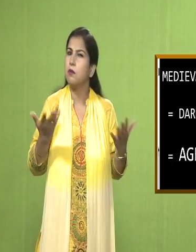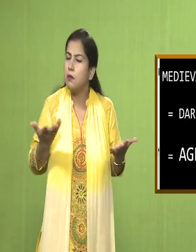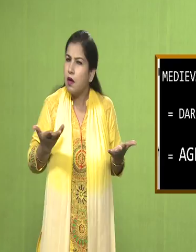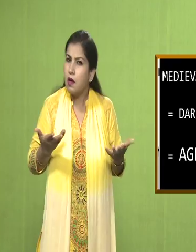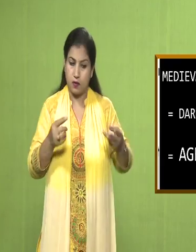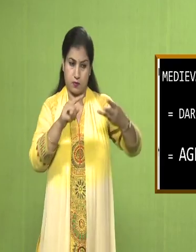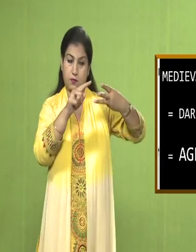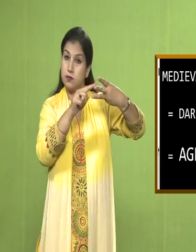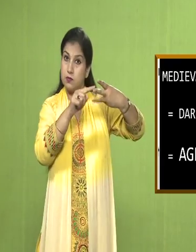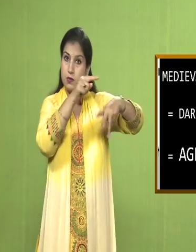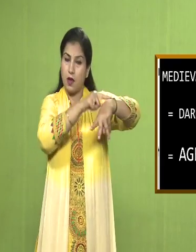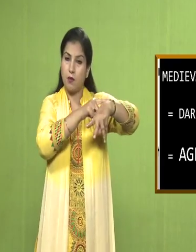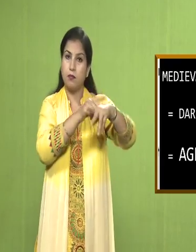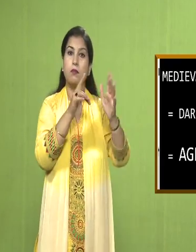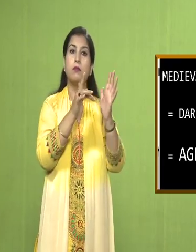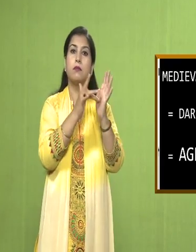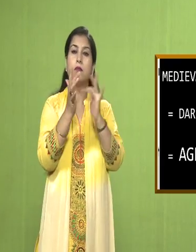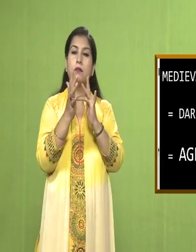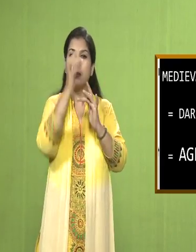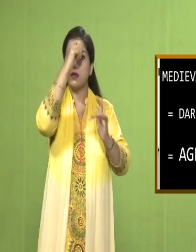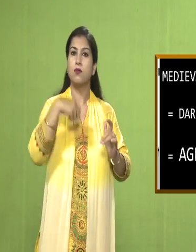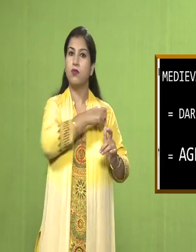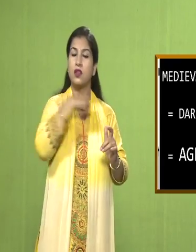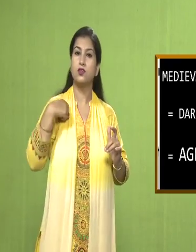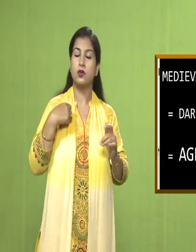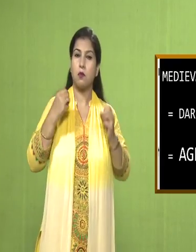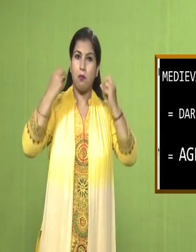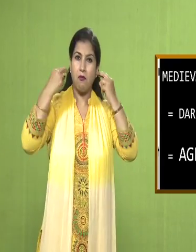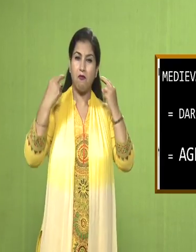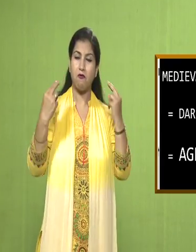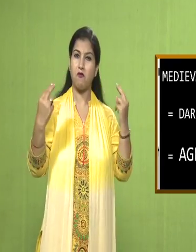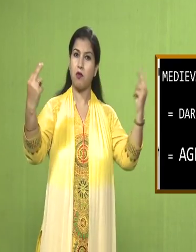because Christian religion became very popular during this period.